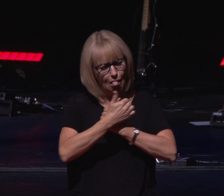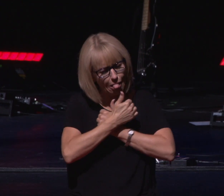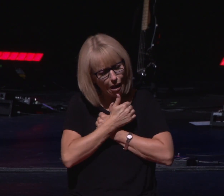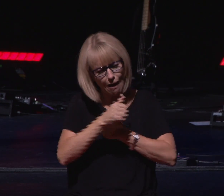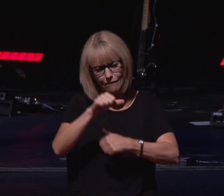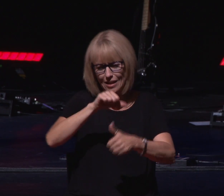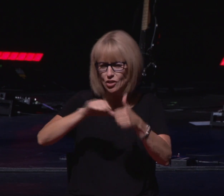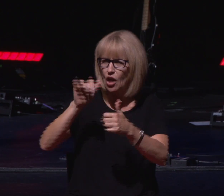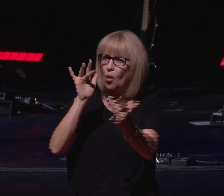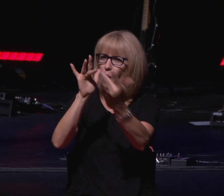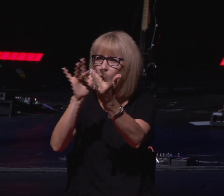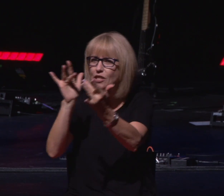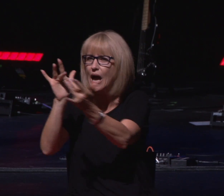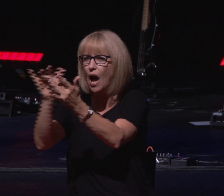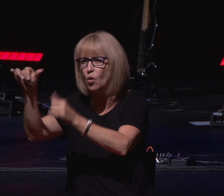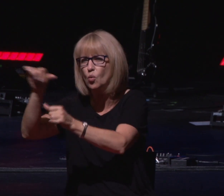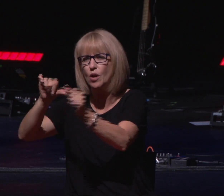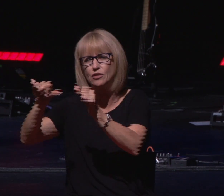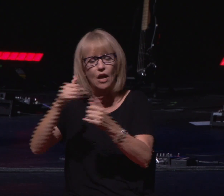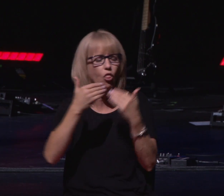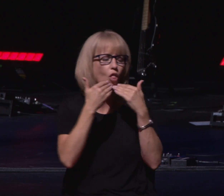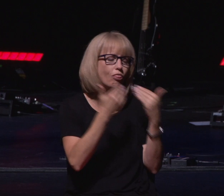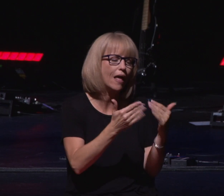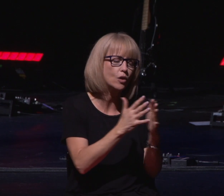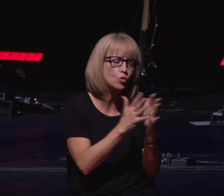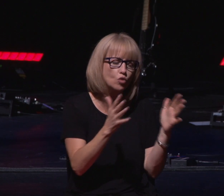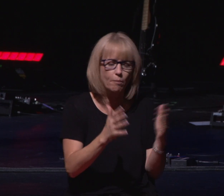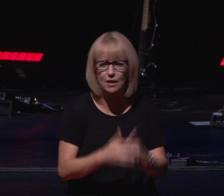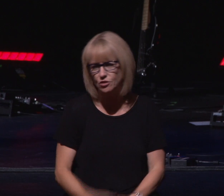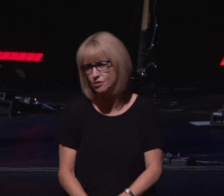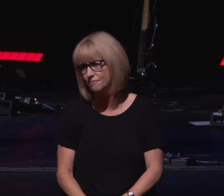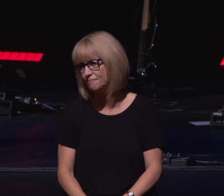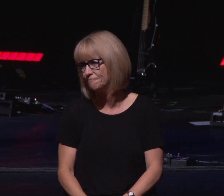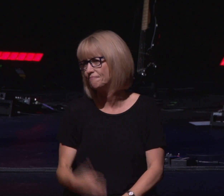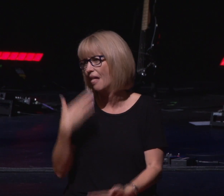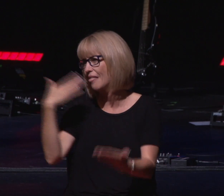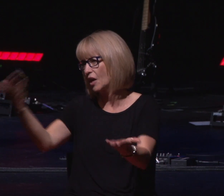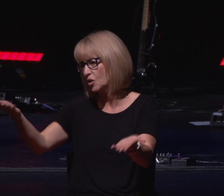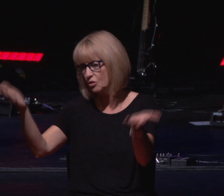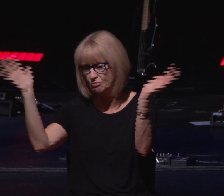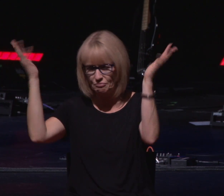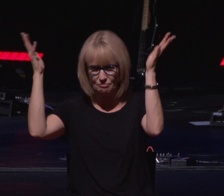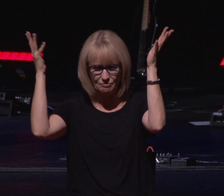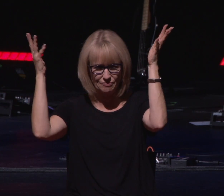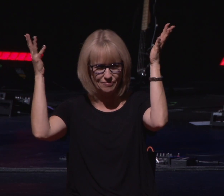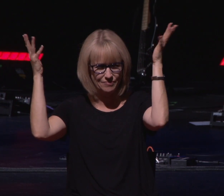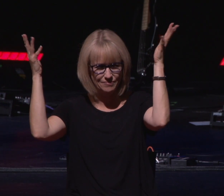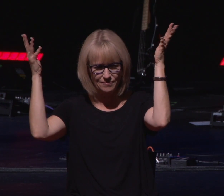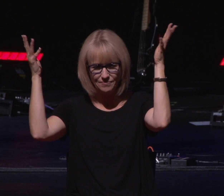and bring peace to others. So you guys do that. Thank you very much. Appreciate it.